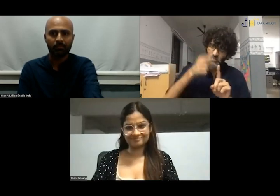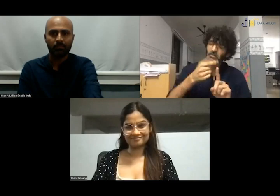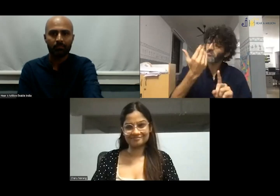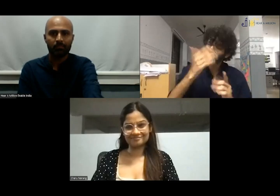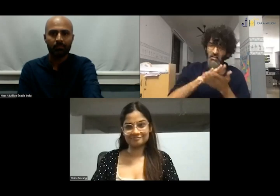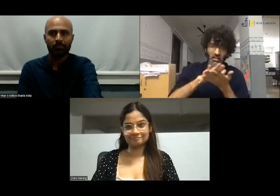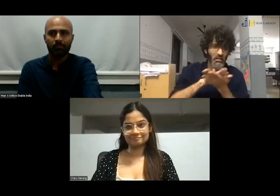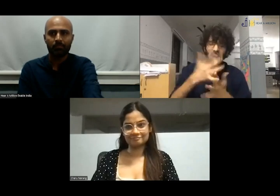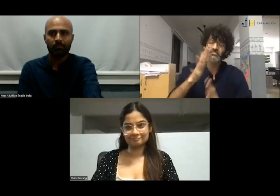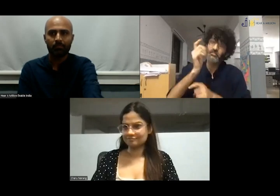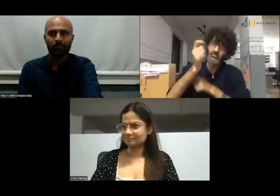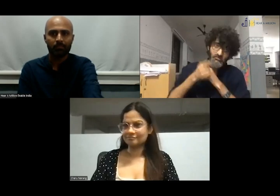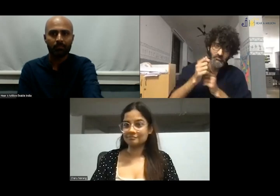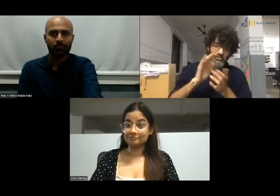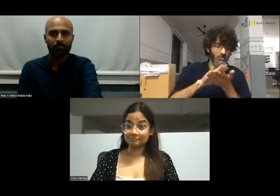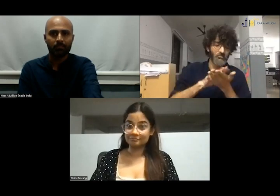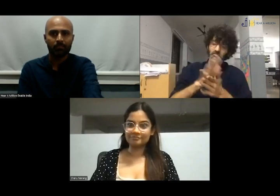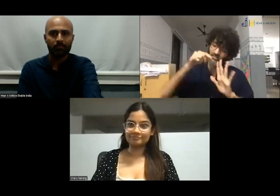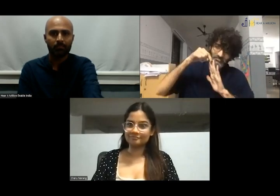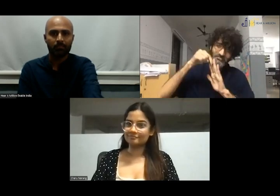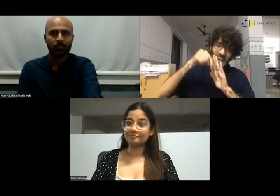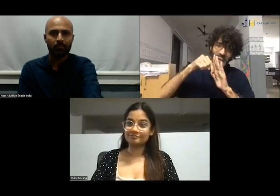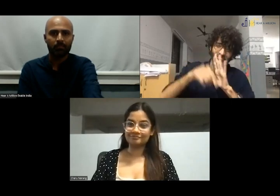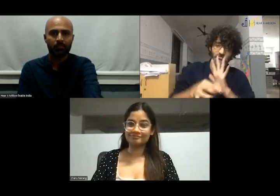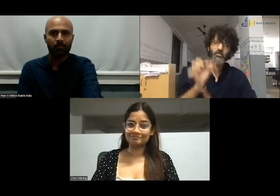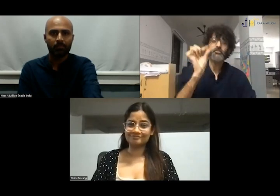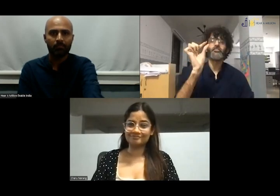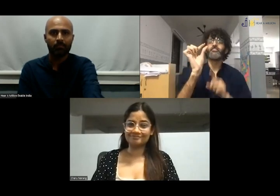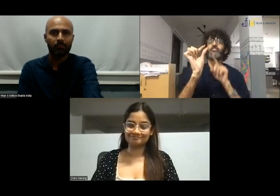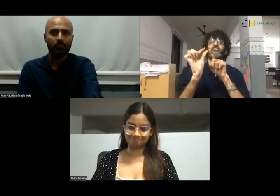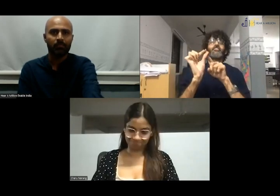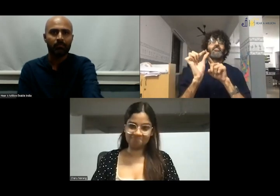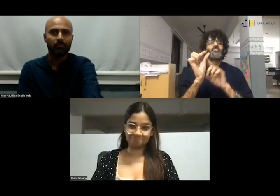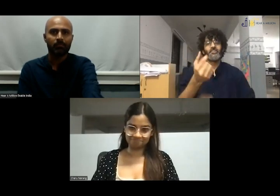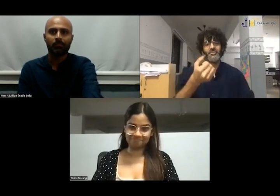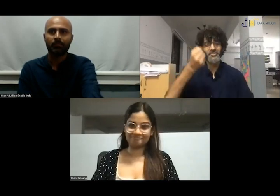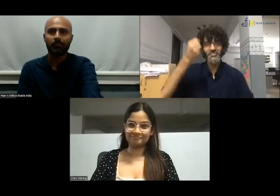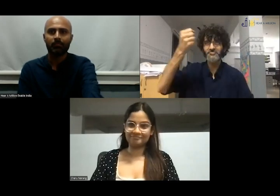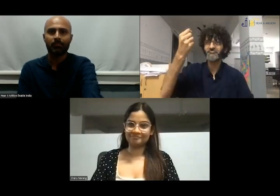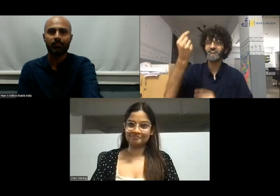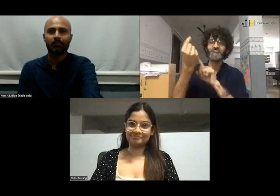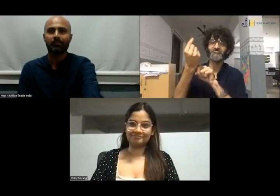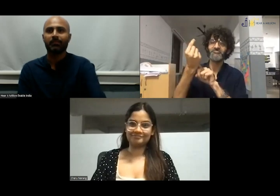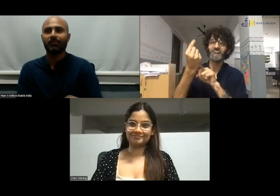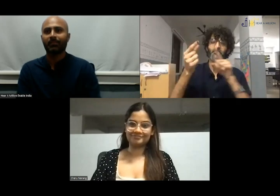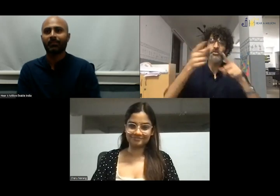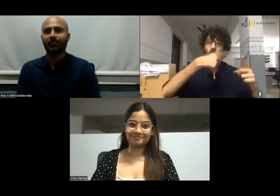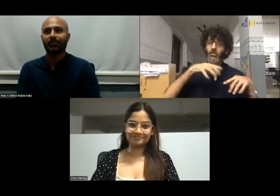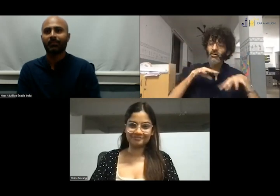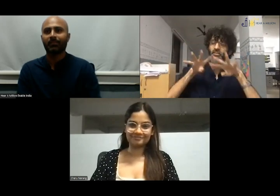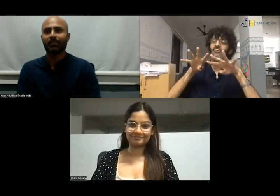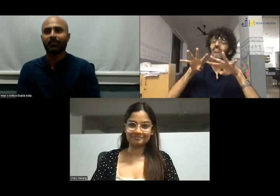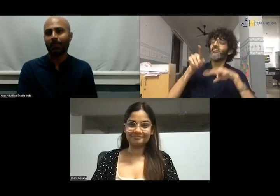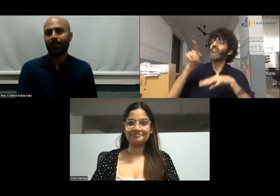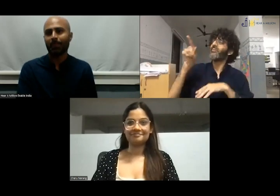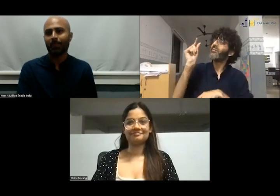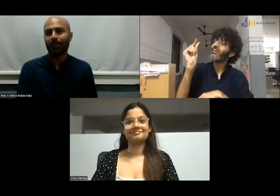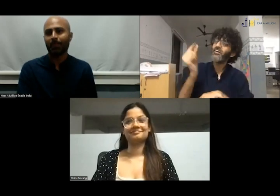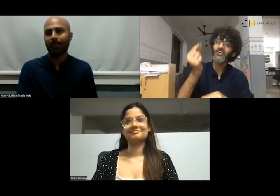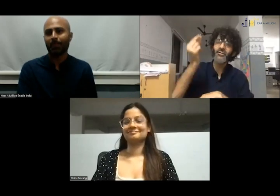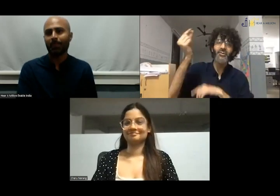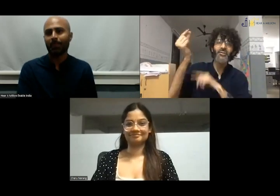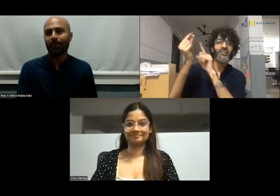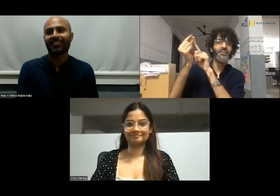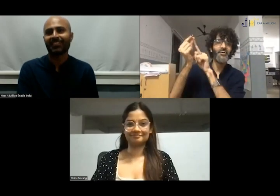because she is the one, she never gave up in her life. She always, uh, wanted to achieve whatever